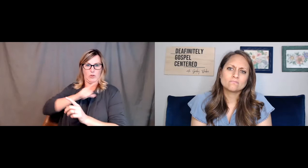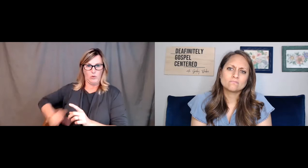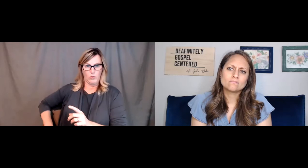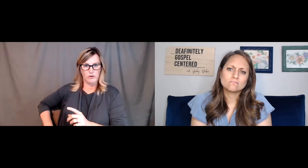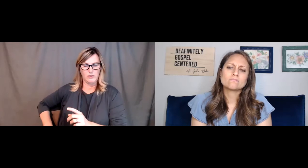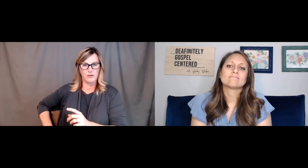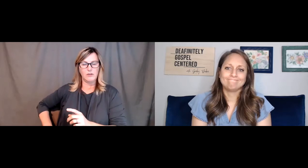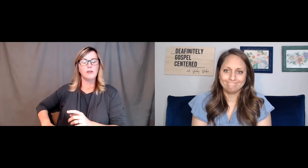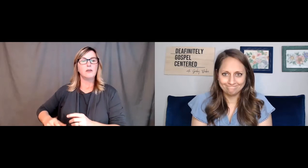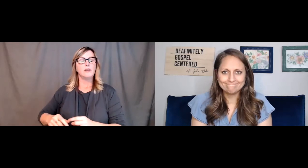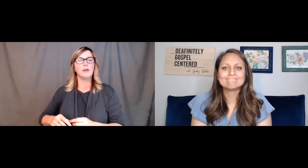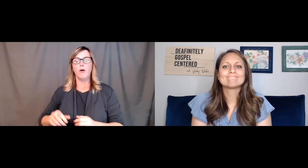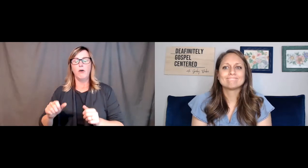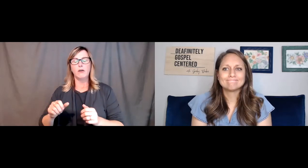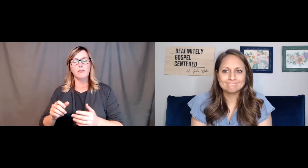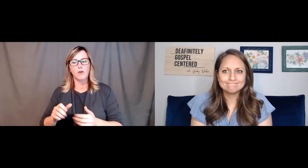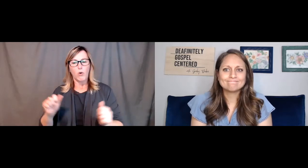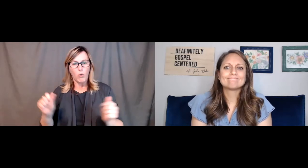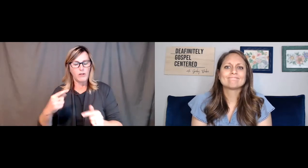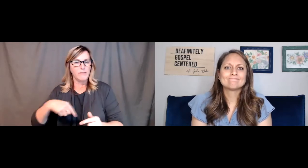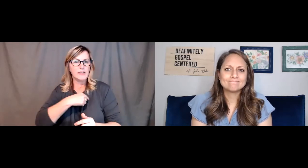Each of us have gifts from the Lord.